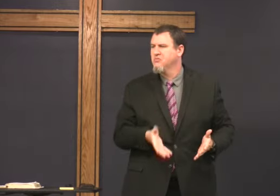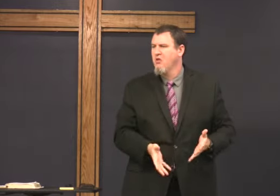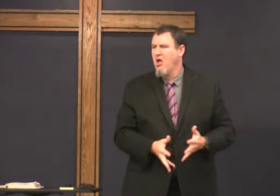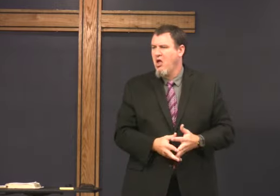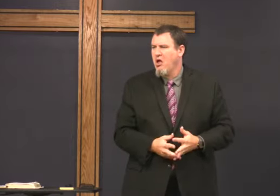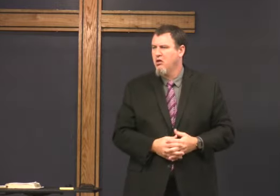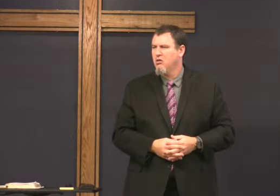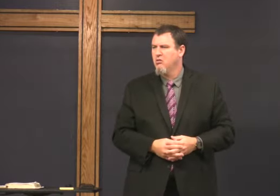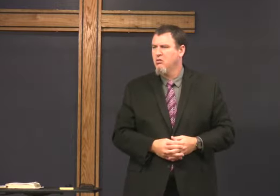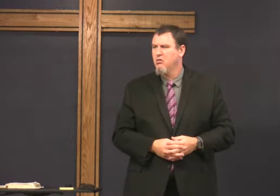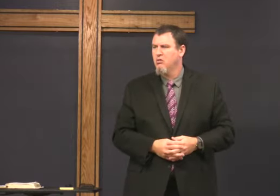week, totally fine.